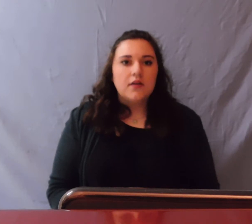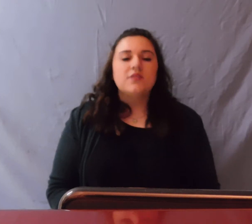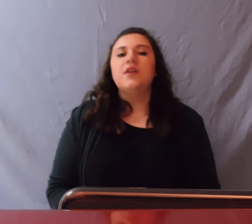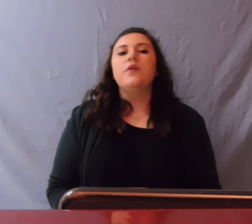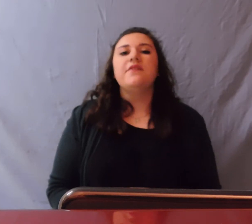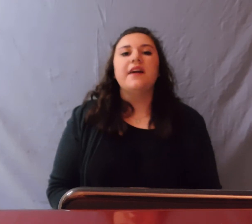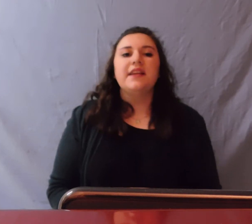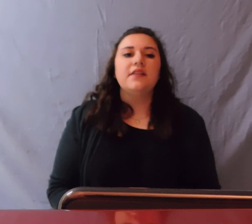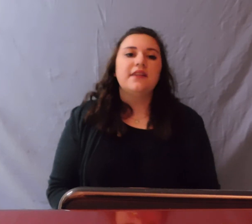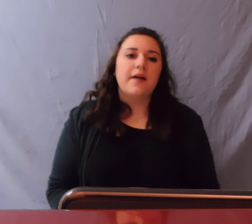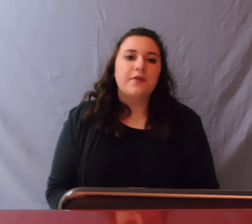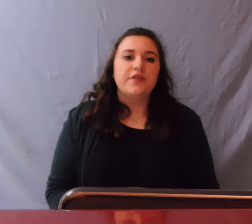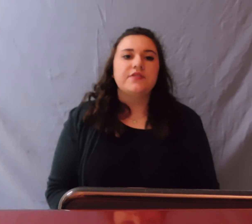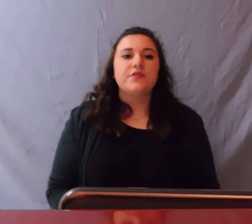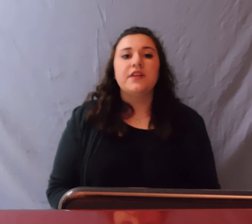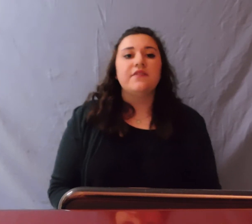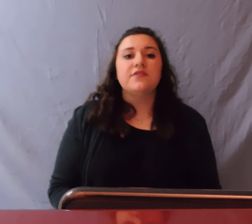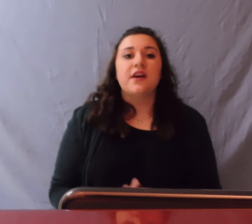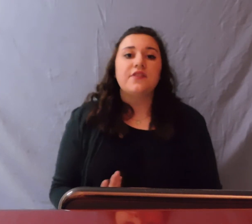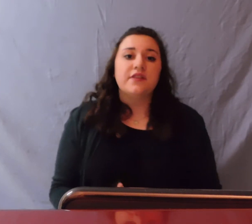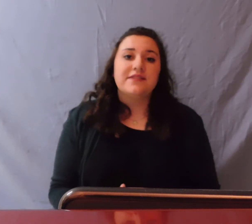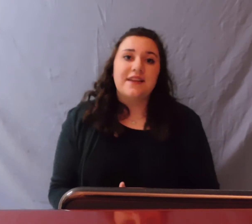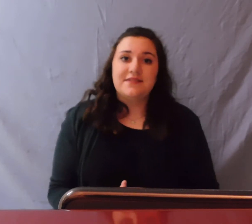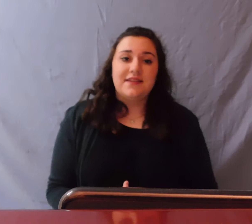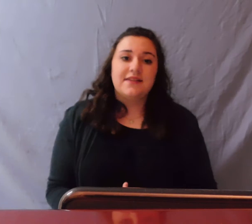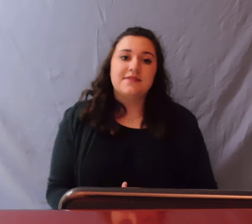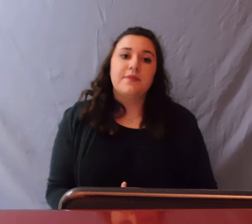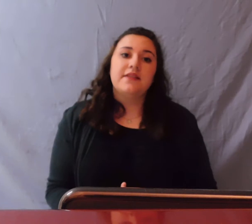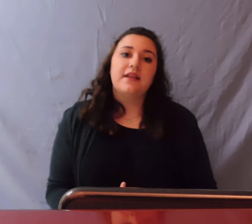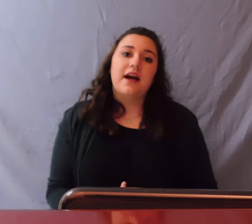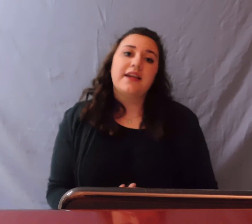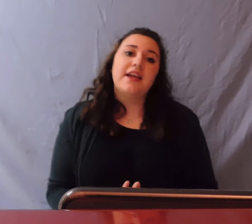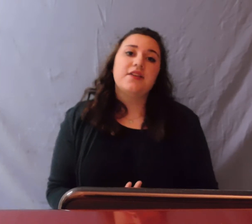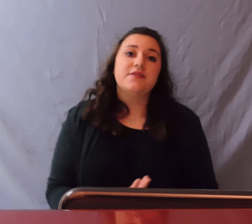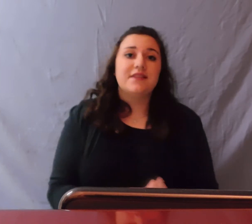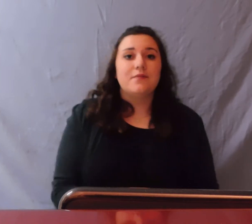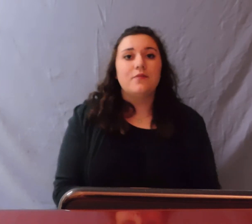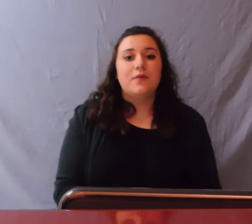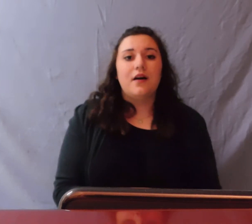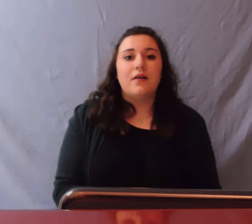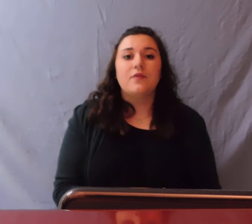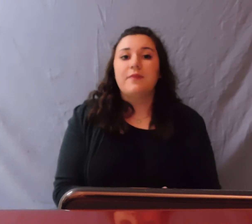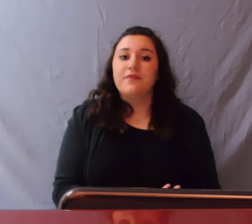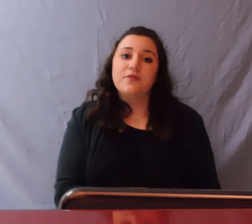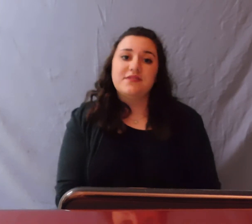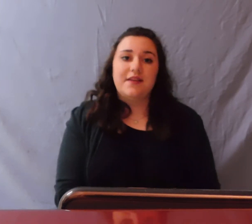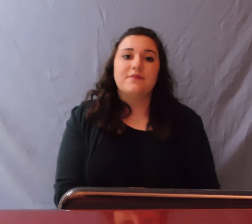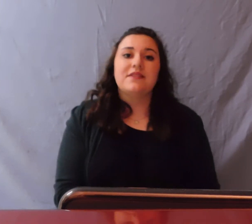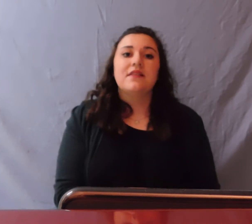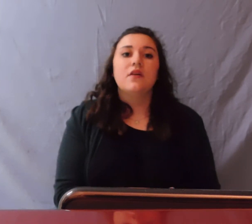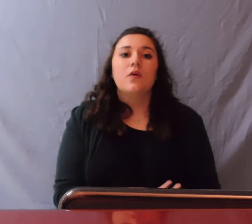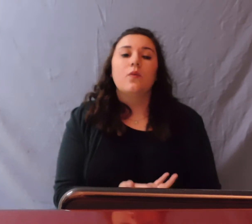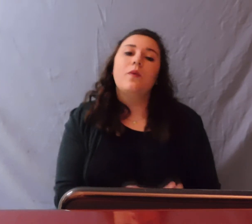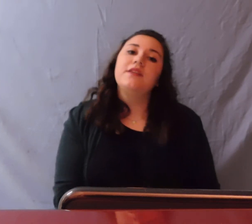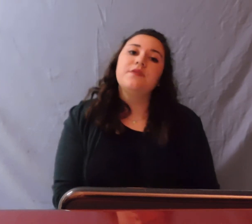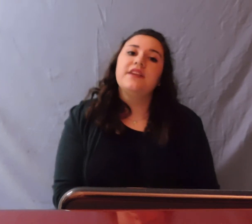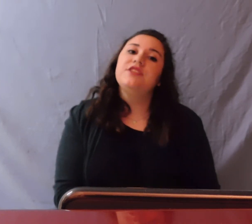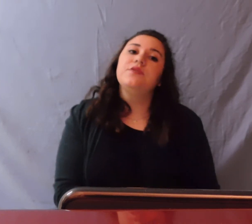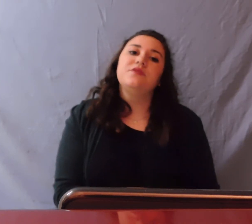So if I need diapers or any of those other necessities, but I can't use them with my food stamps, what do I do to